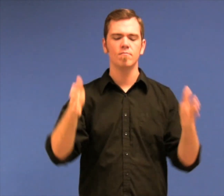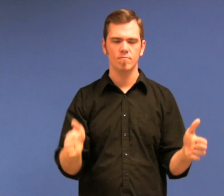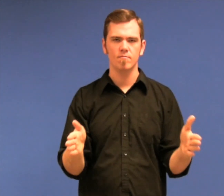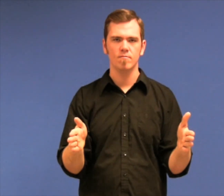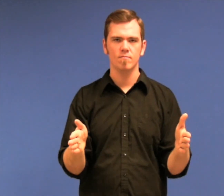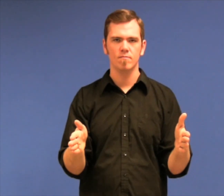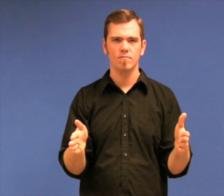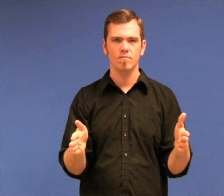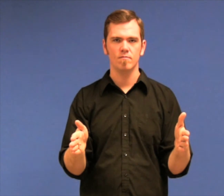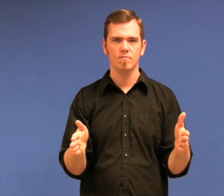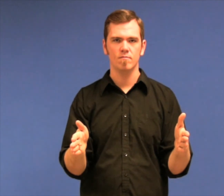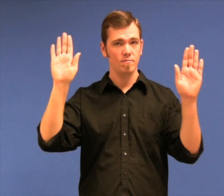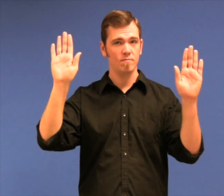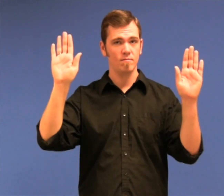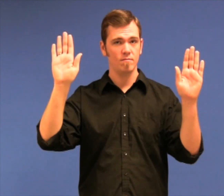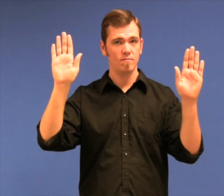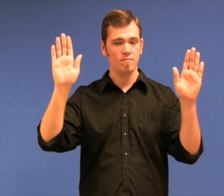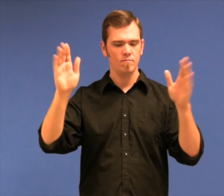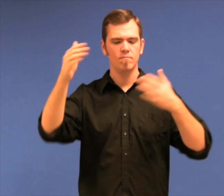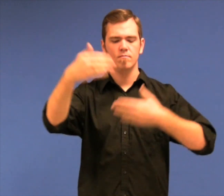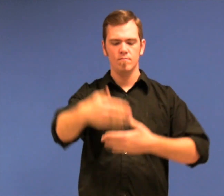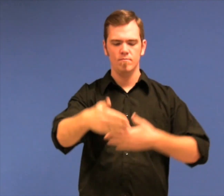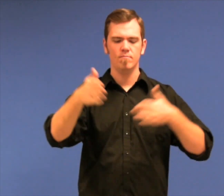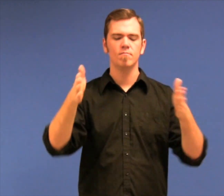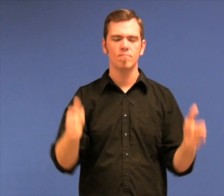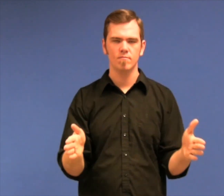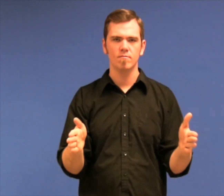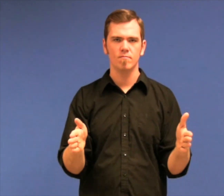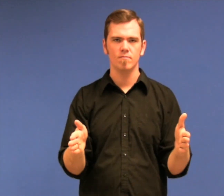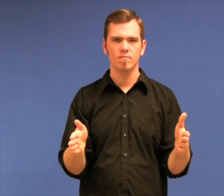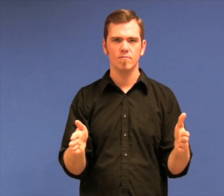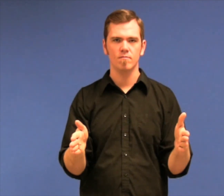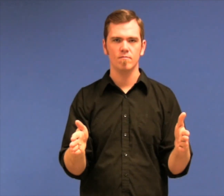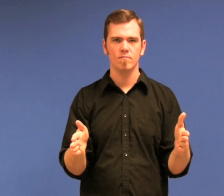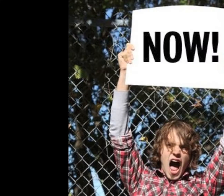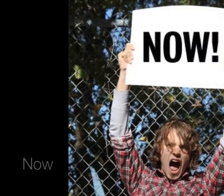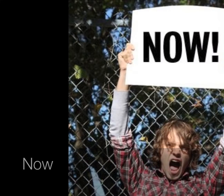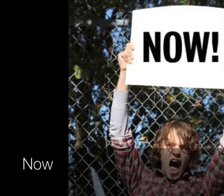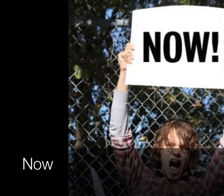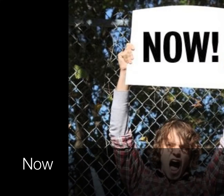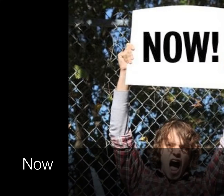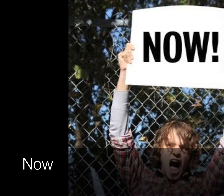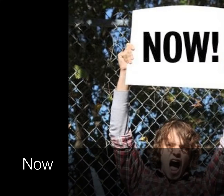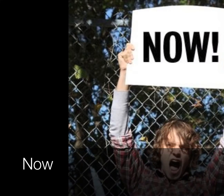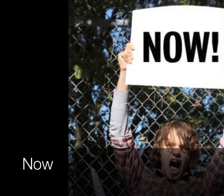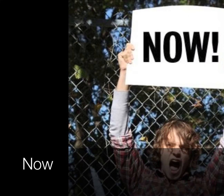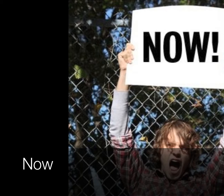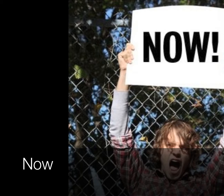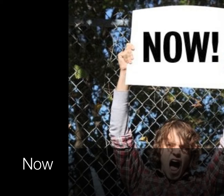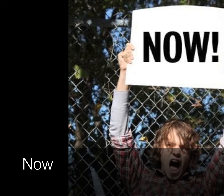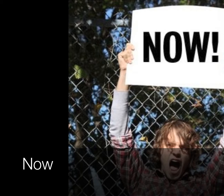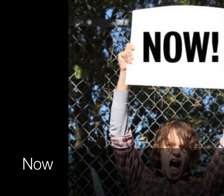is box or room. Like you're drawing the shape, box or room. The sign for